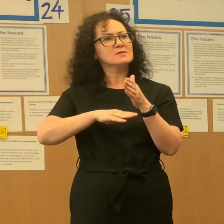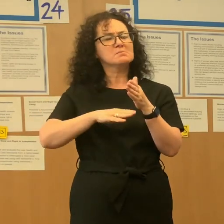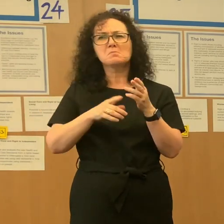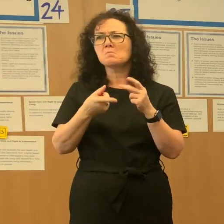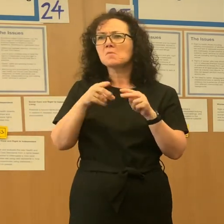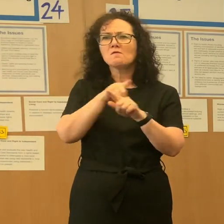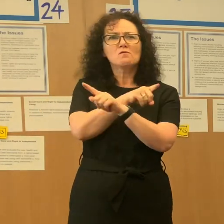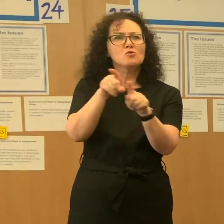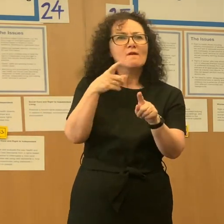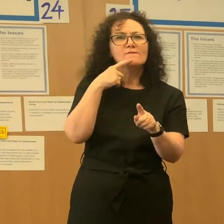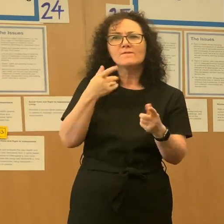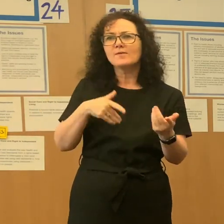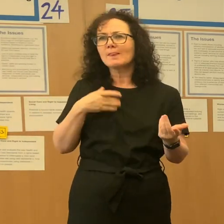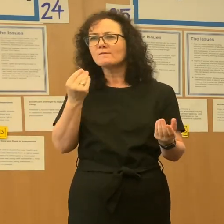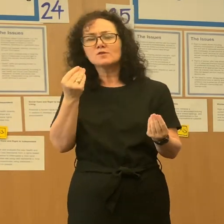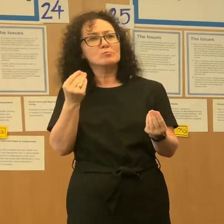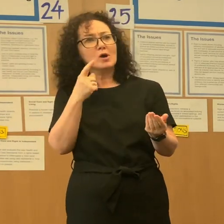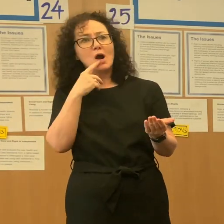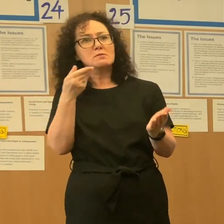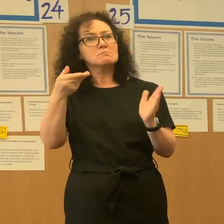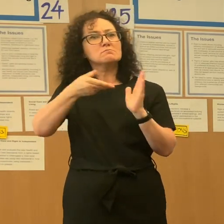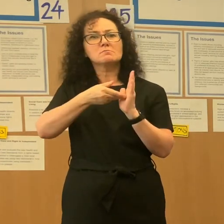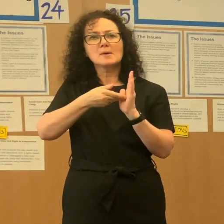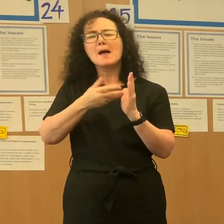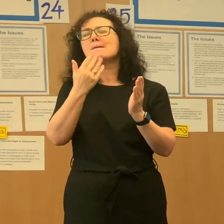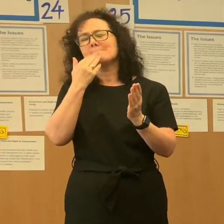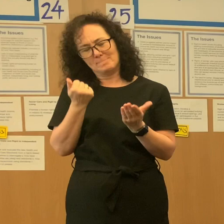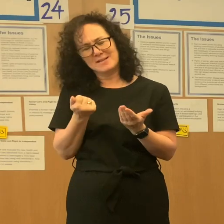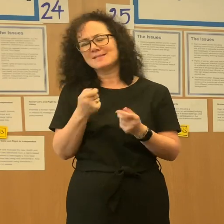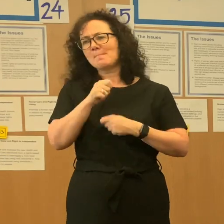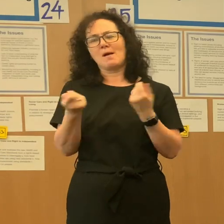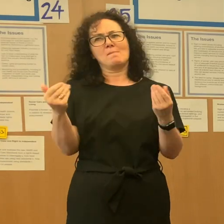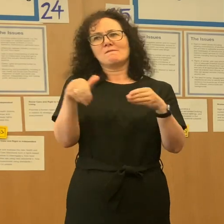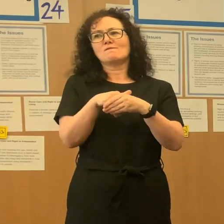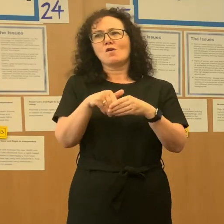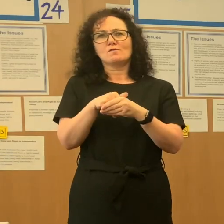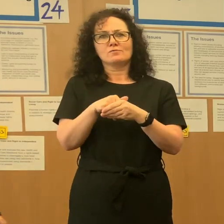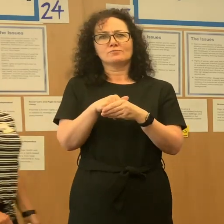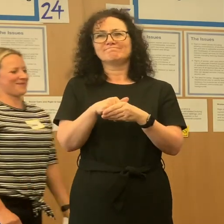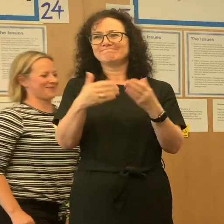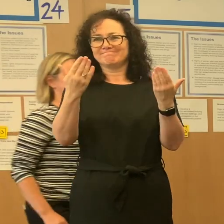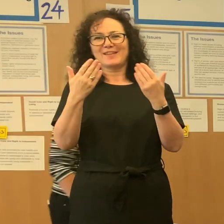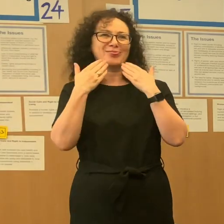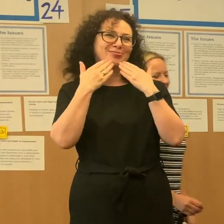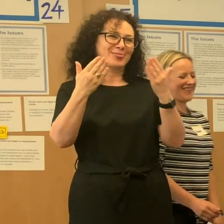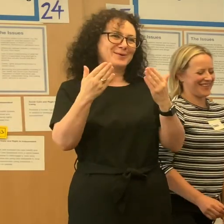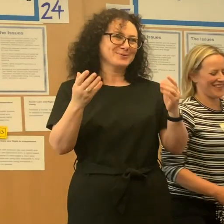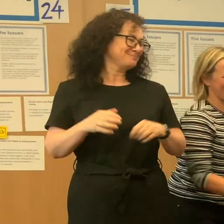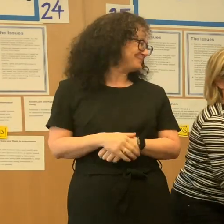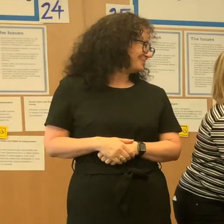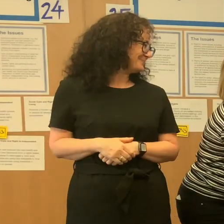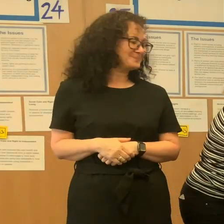to contribute to get involved. So watch for developments over the next few months. And thanks for listening to me.